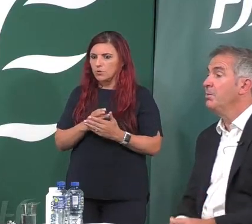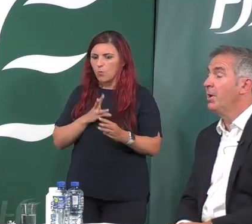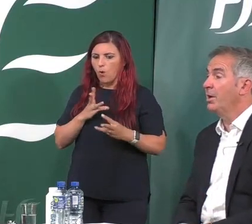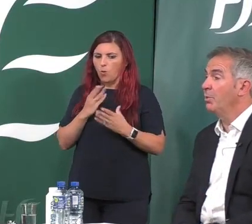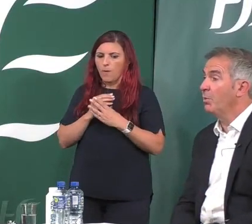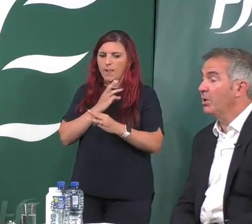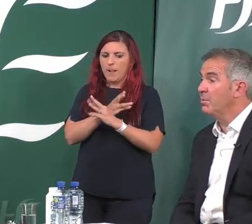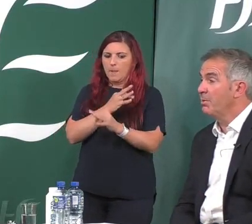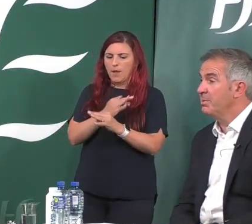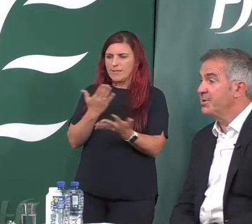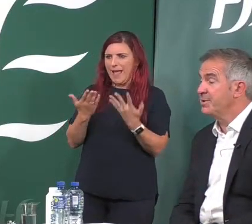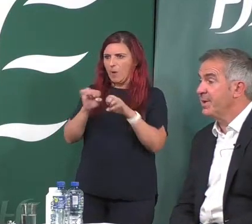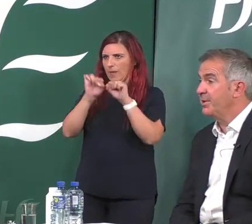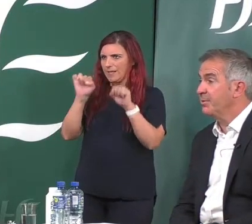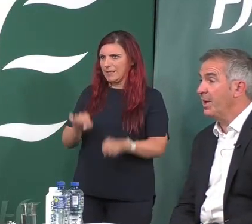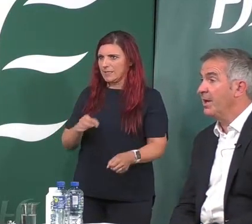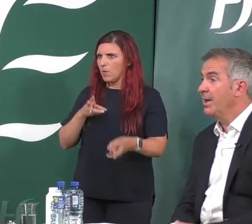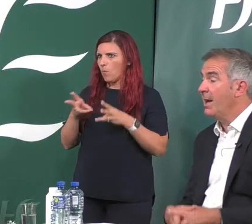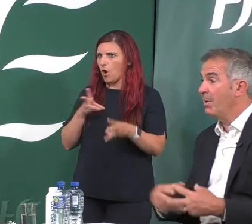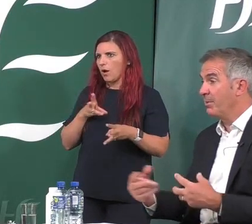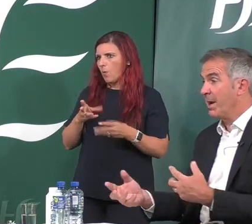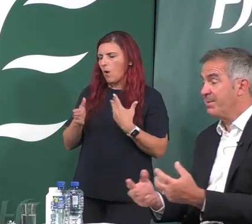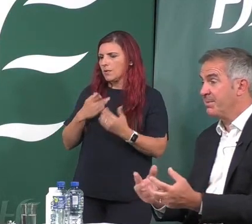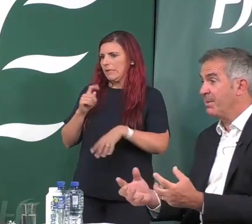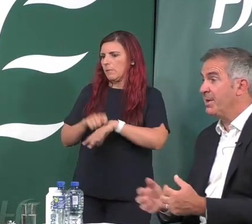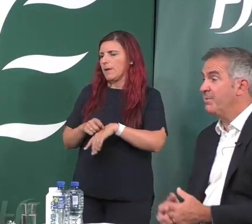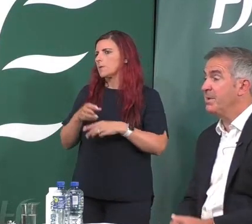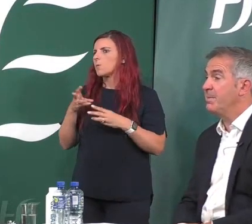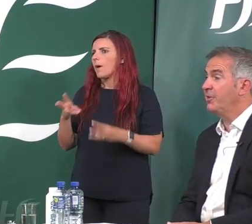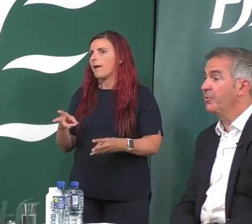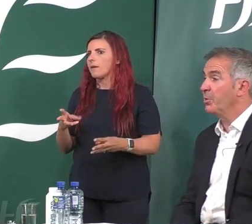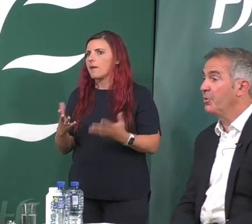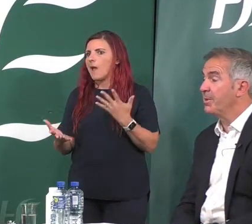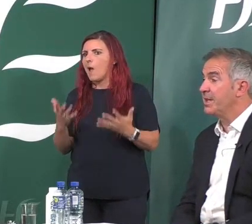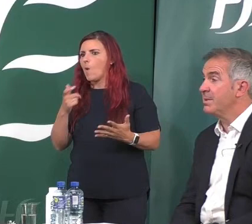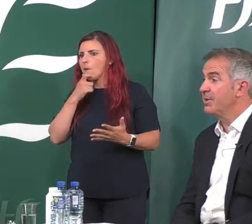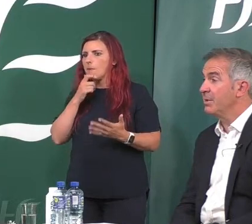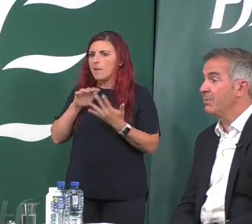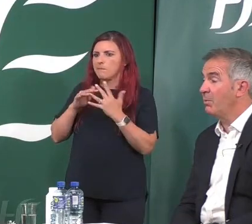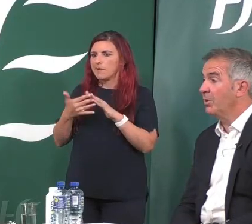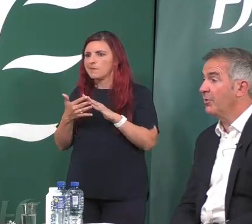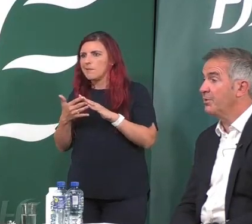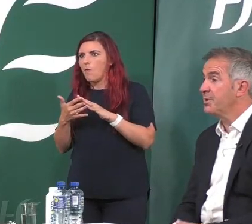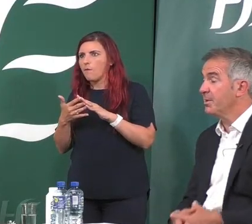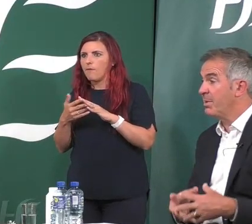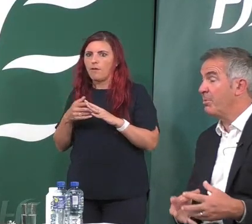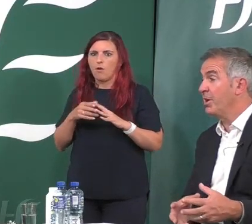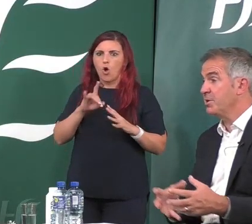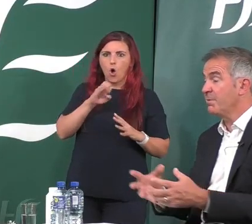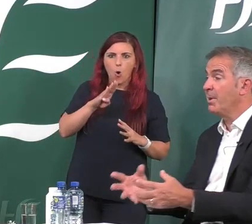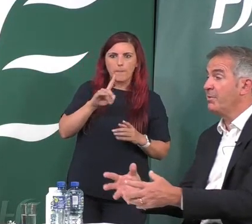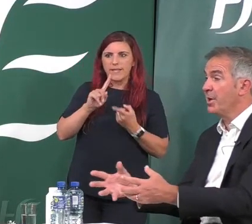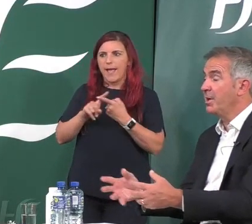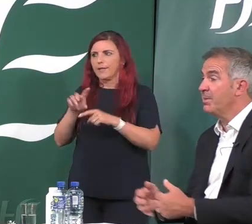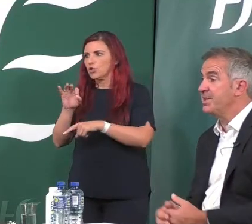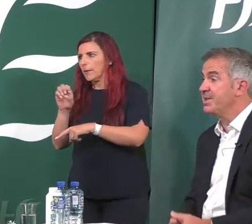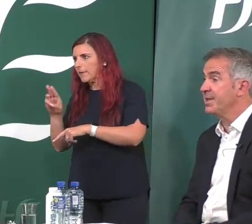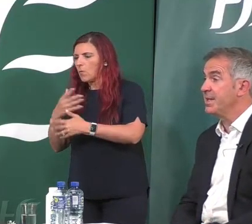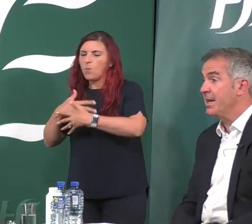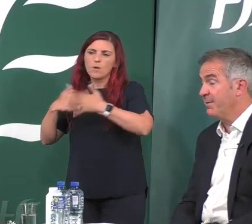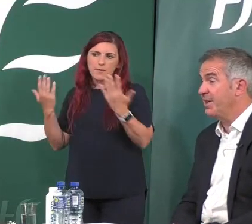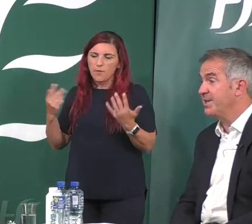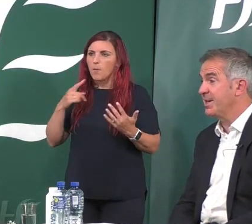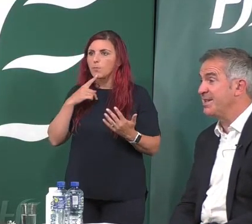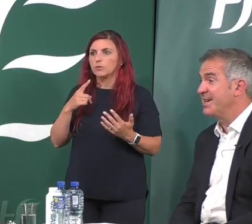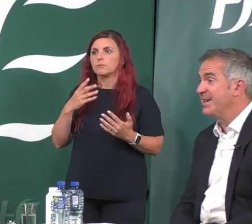that model would work and what would the most effective way, and whether perhaps it may even be a mix of both. But that's something that we'll work through, so that preparation for whatever NIAC might